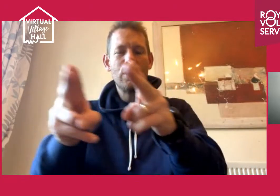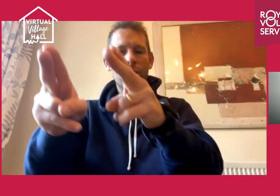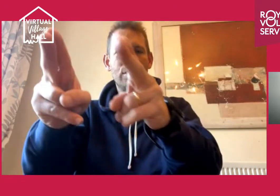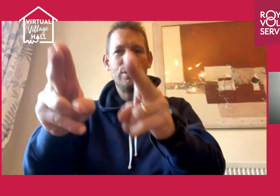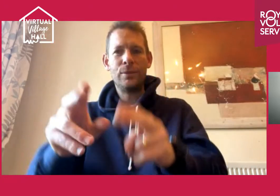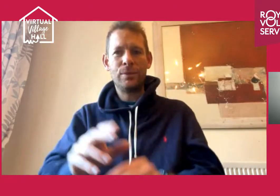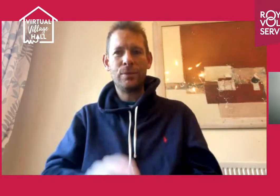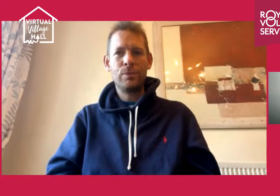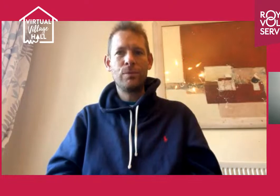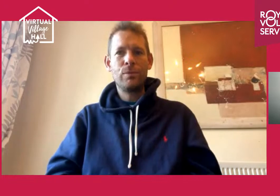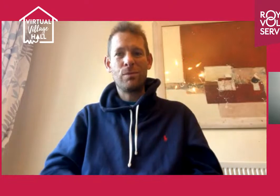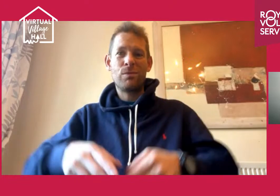river.